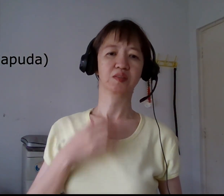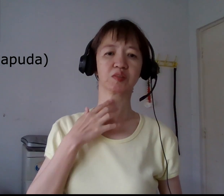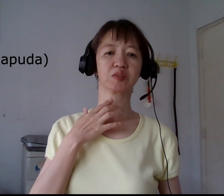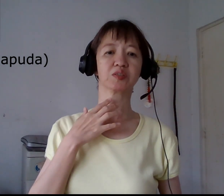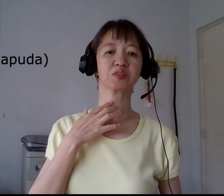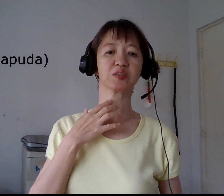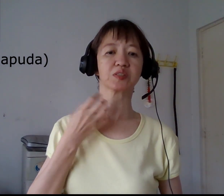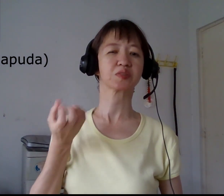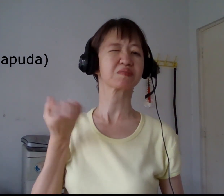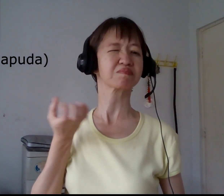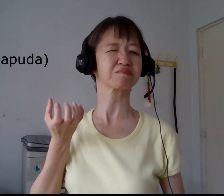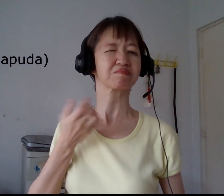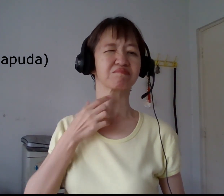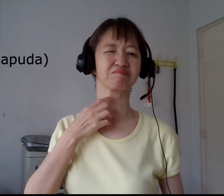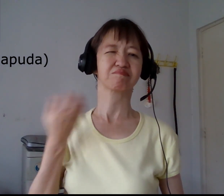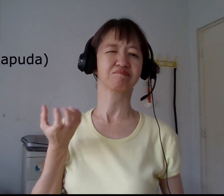or your sore throat.